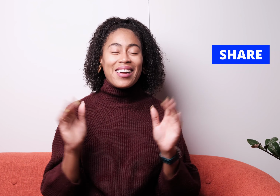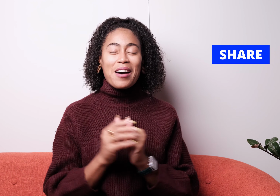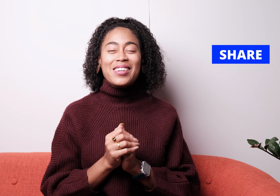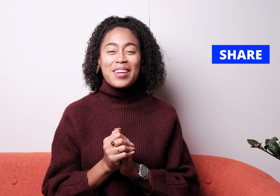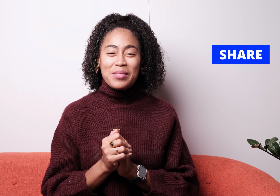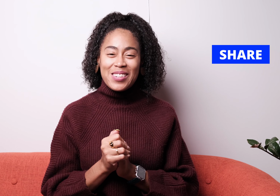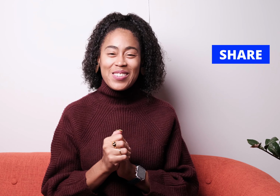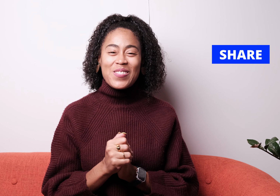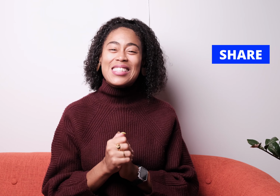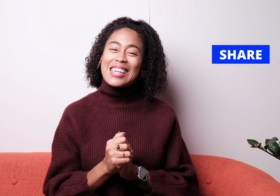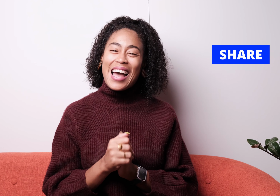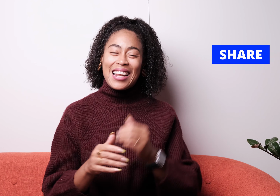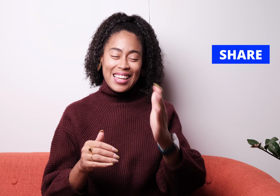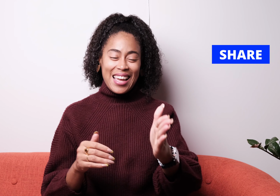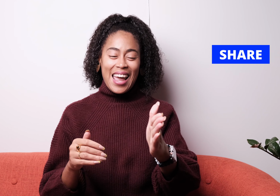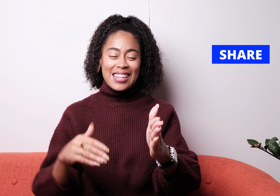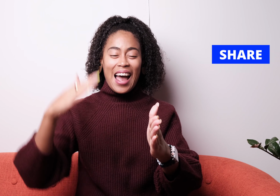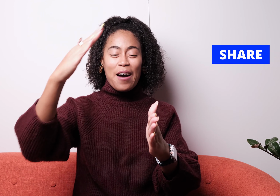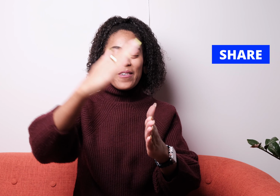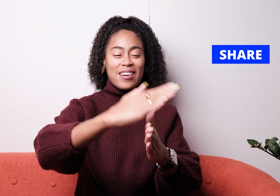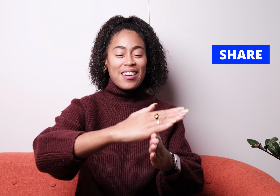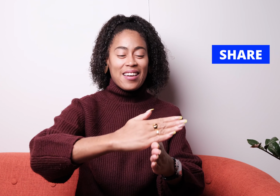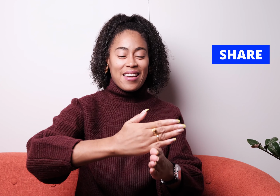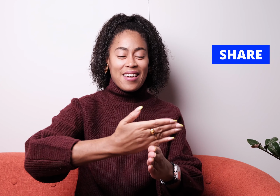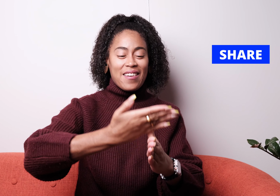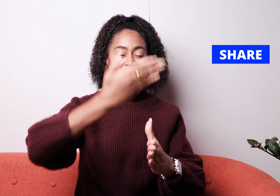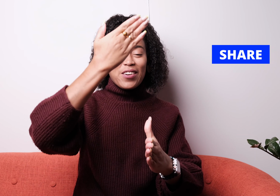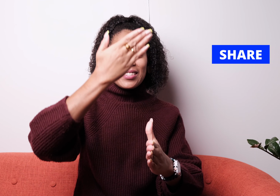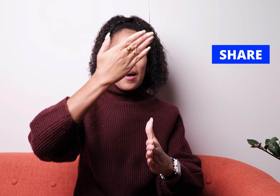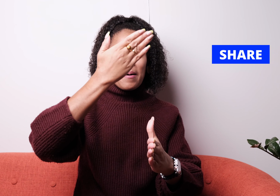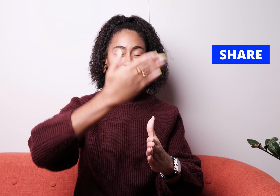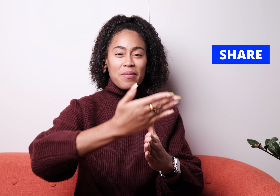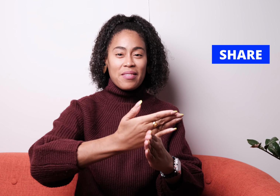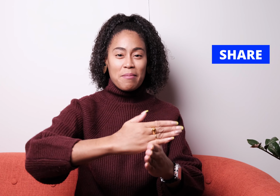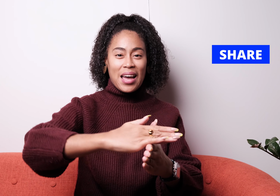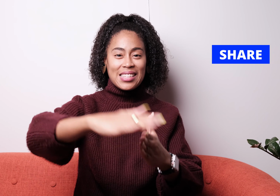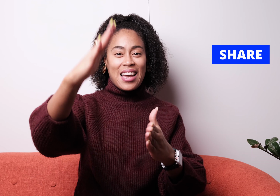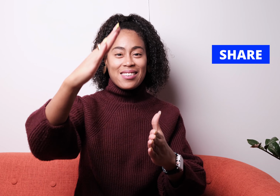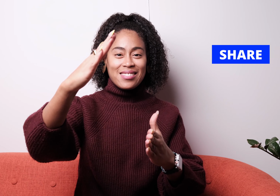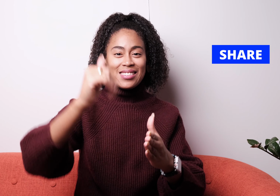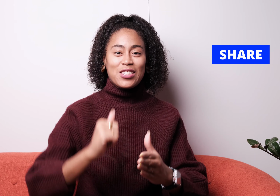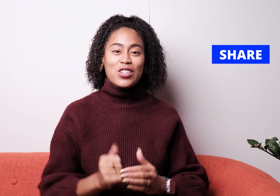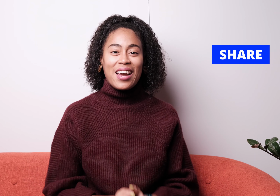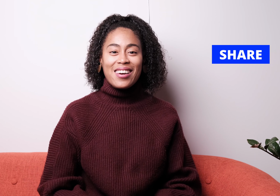I'll leave that up to you. Once again, hand out, fingers up, back down, share,